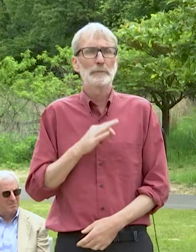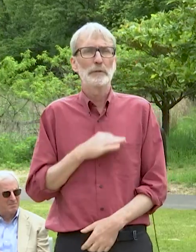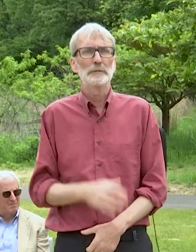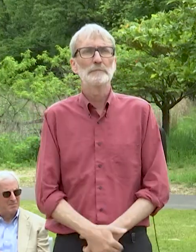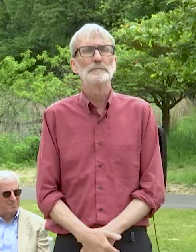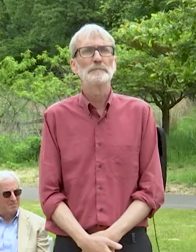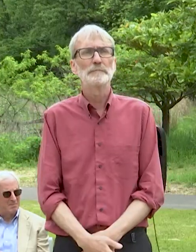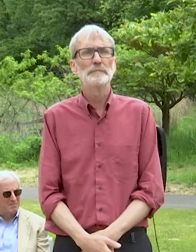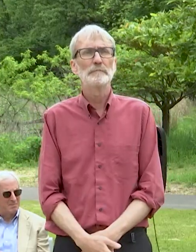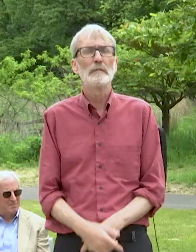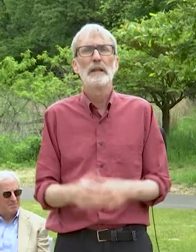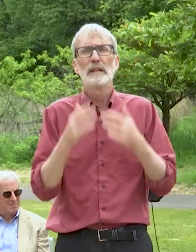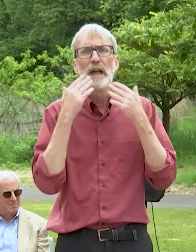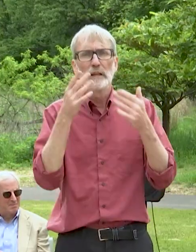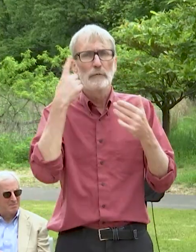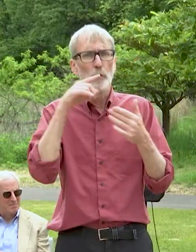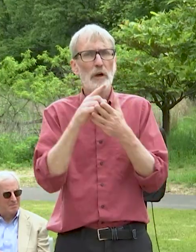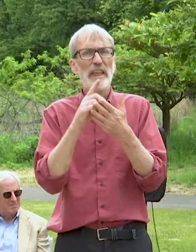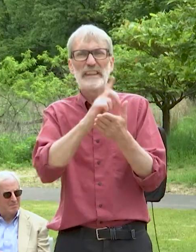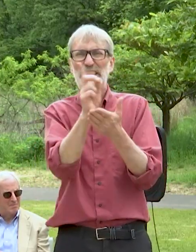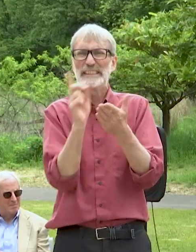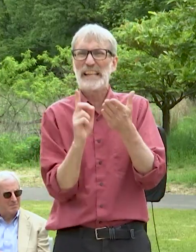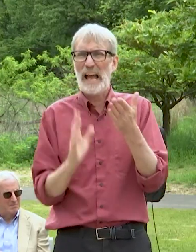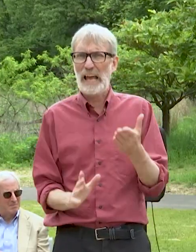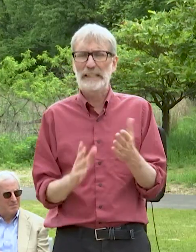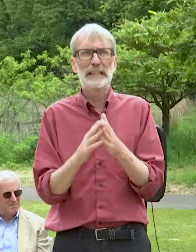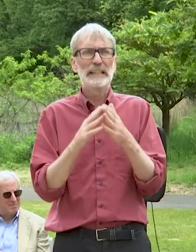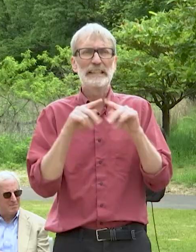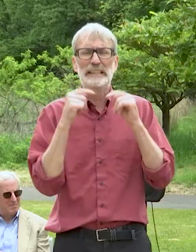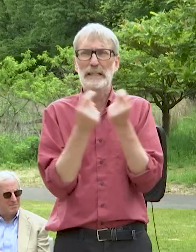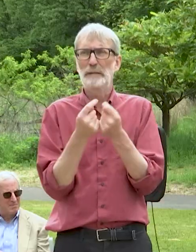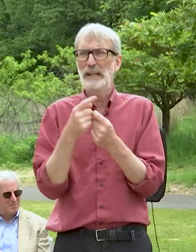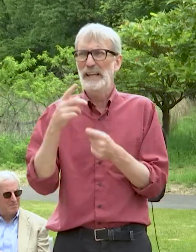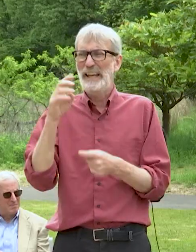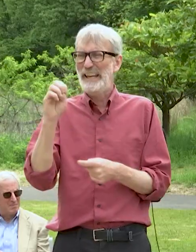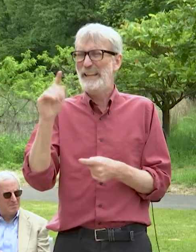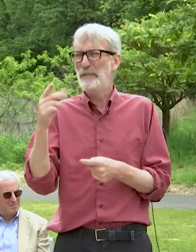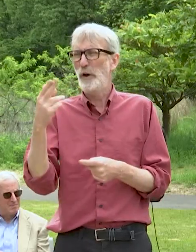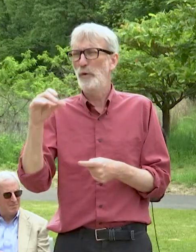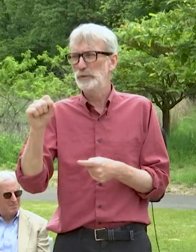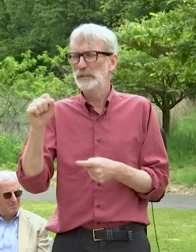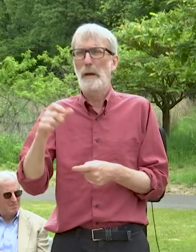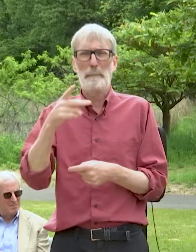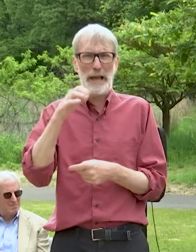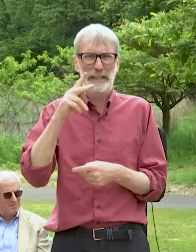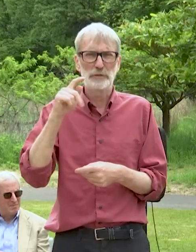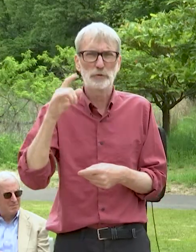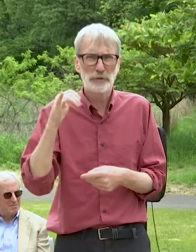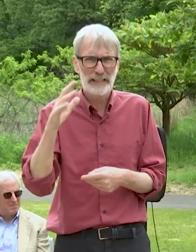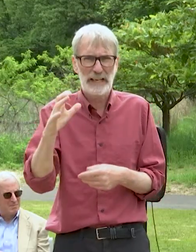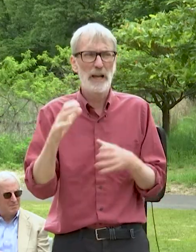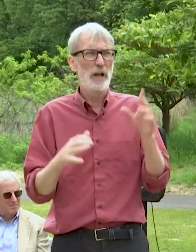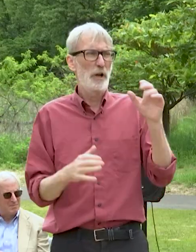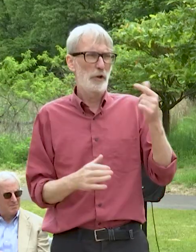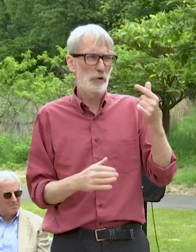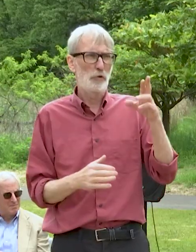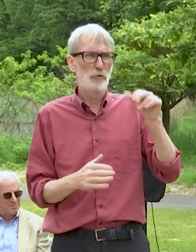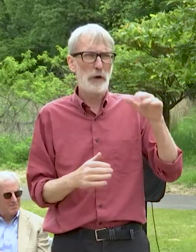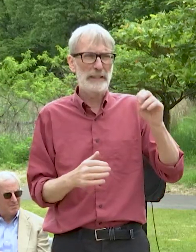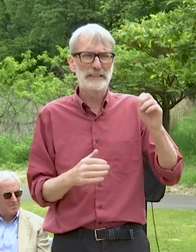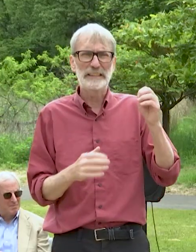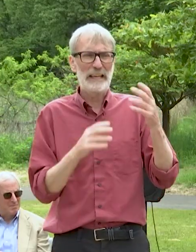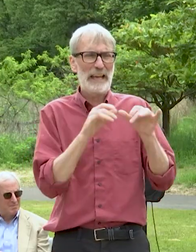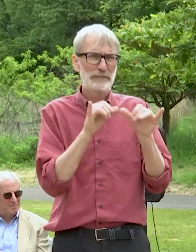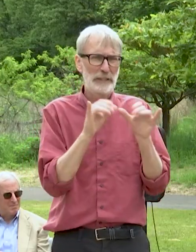Thank you as well to our talented design team, Pashik MTR, Ethos Collaborative, Brace Engineering, who spent